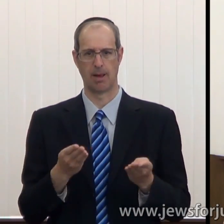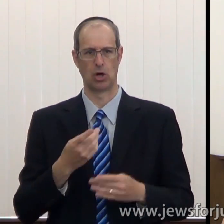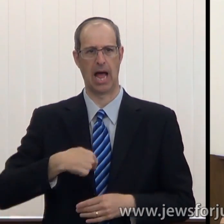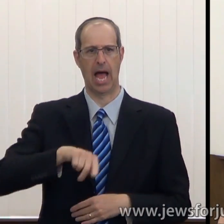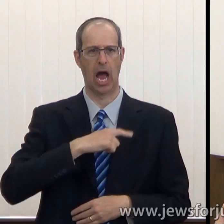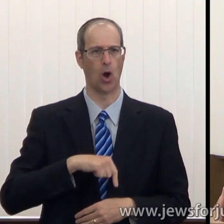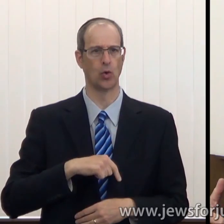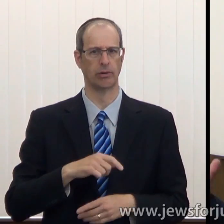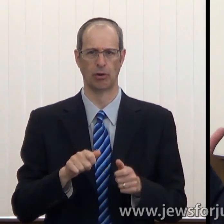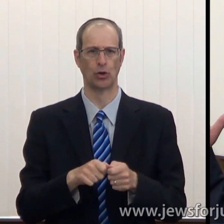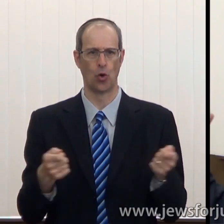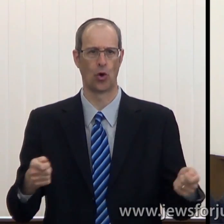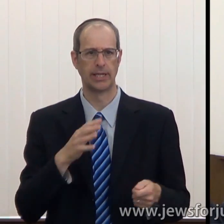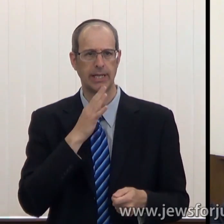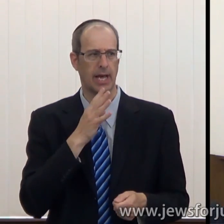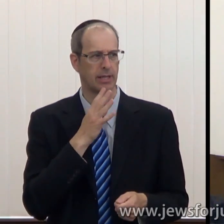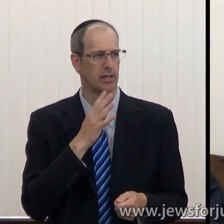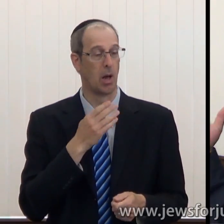Our Bible says,